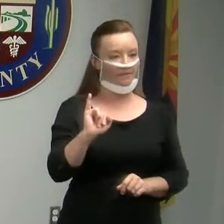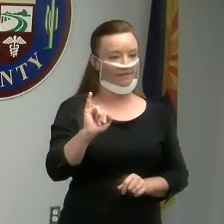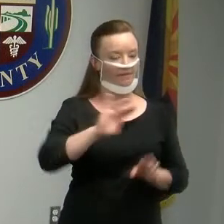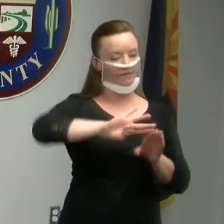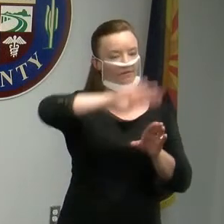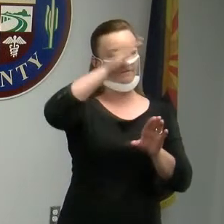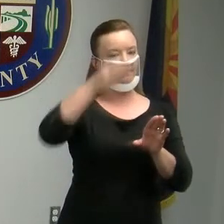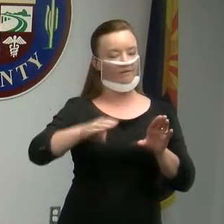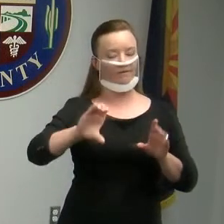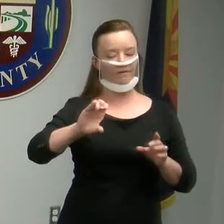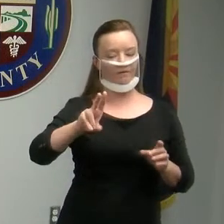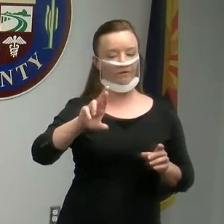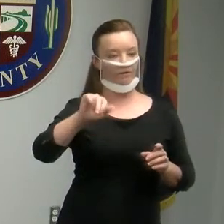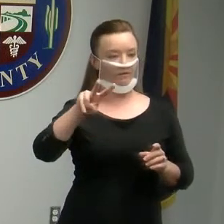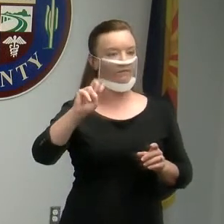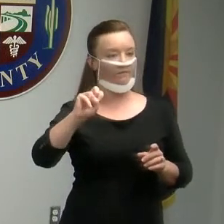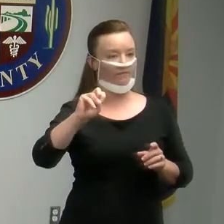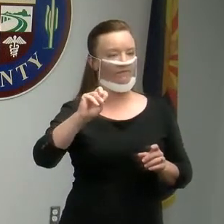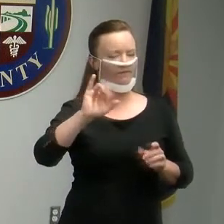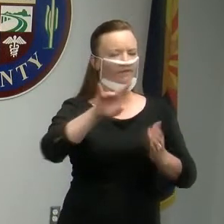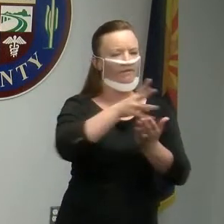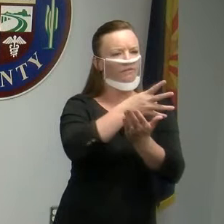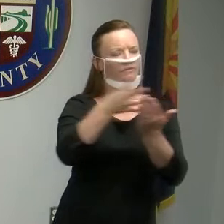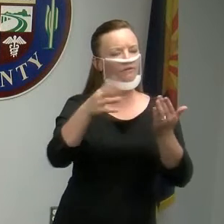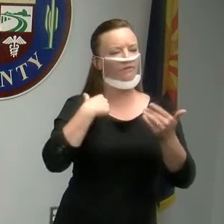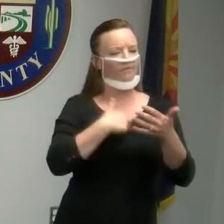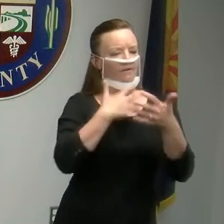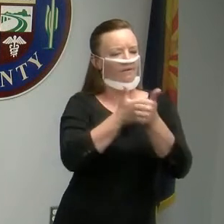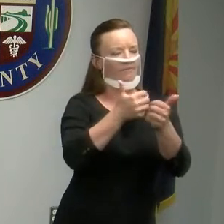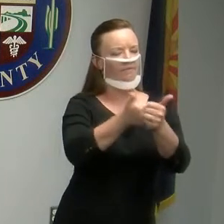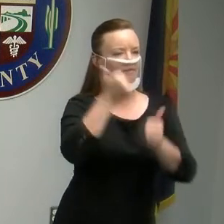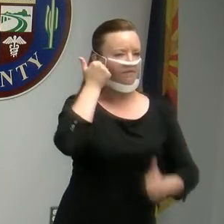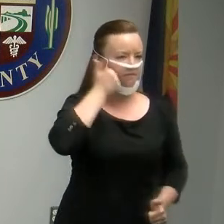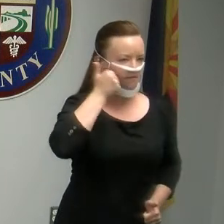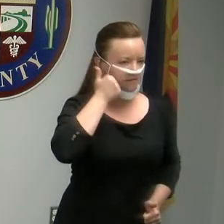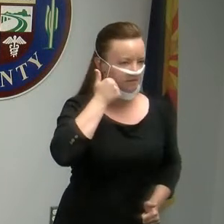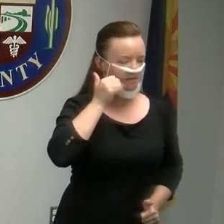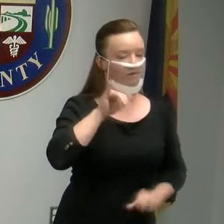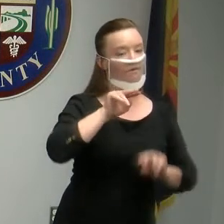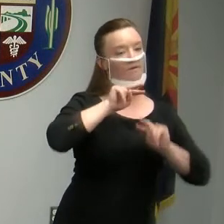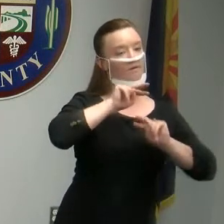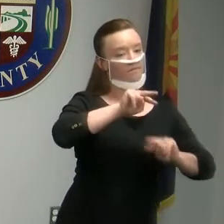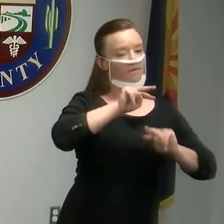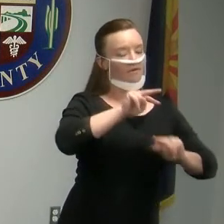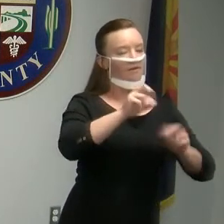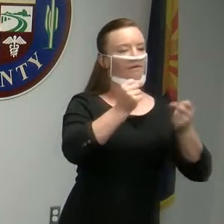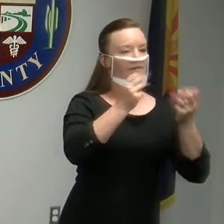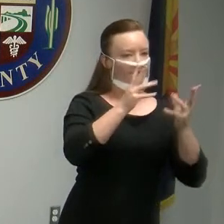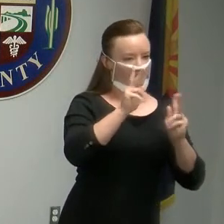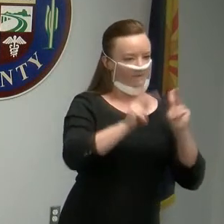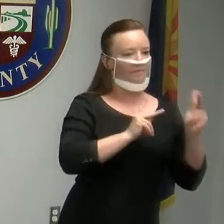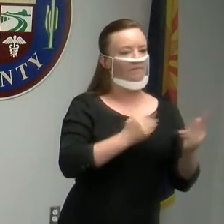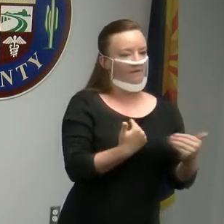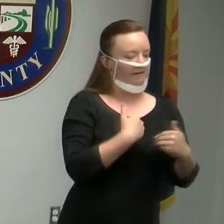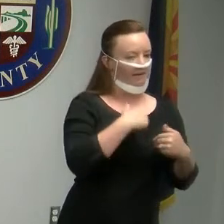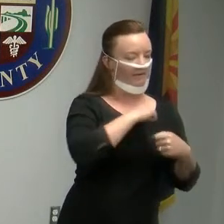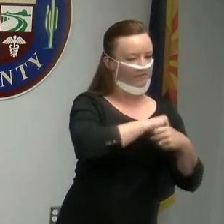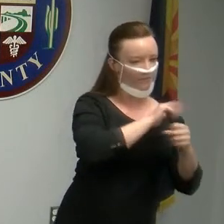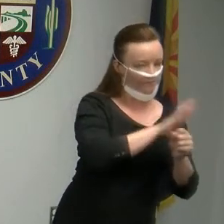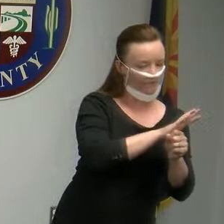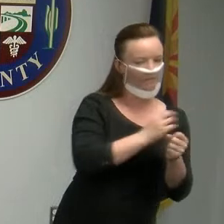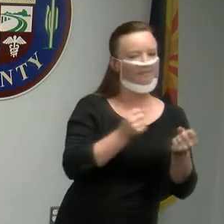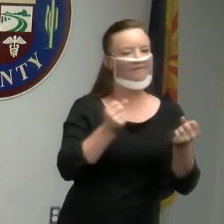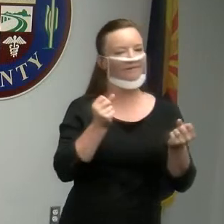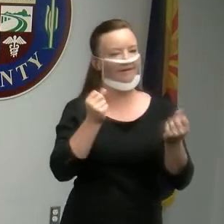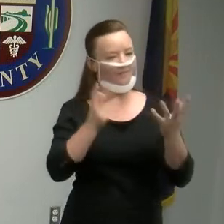that is updated daily on our site, and it monitors the number of cases and hospitalizations and deaths over time. And that allows